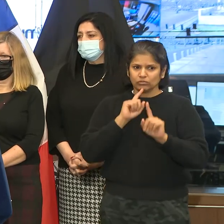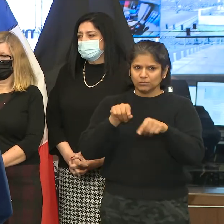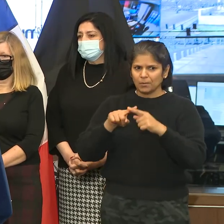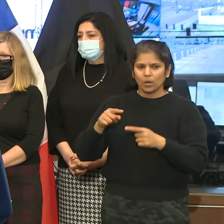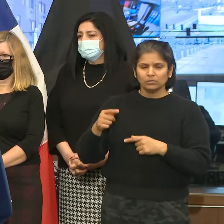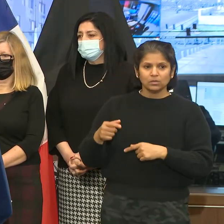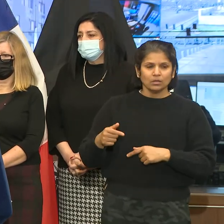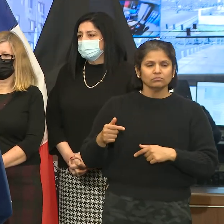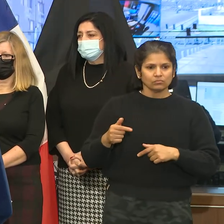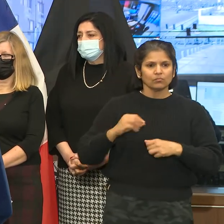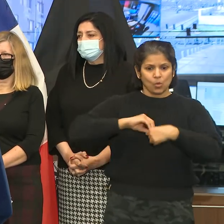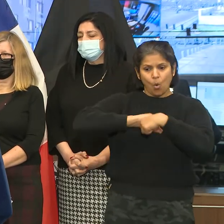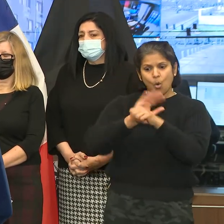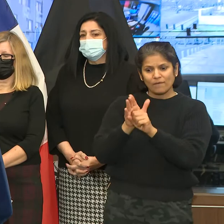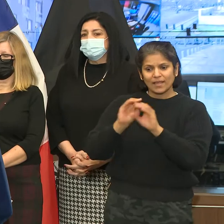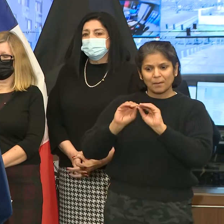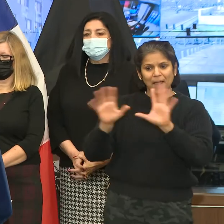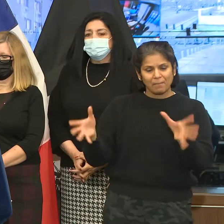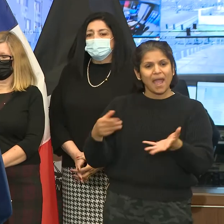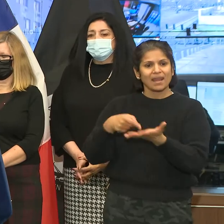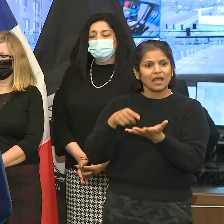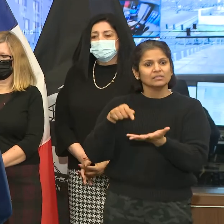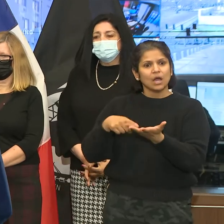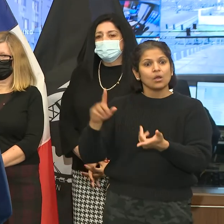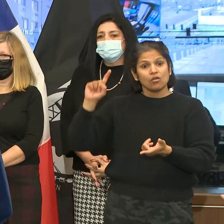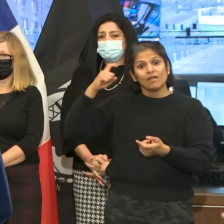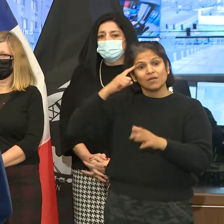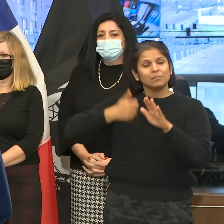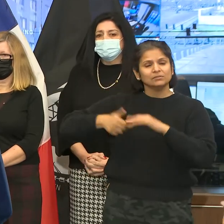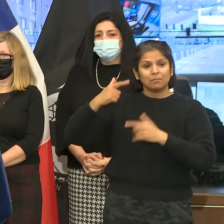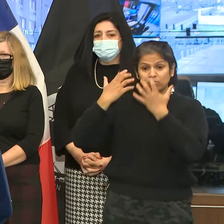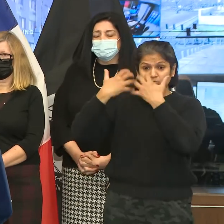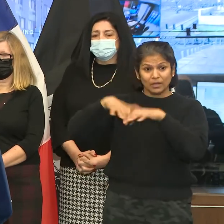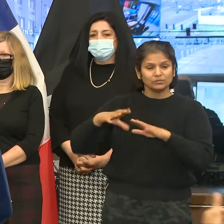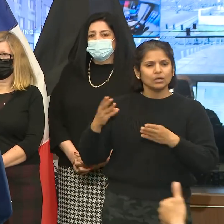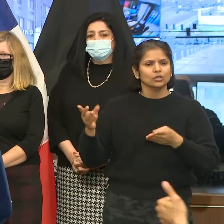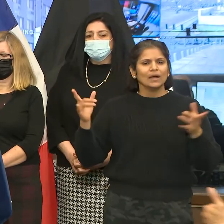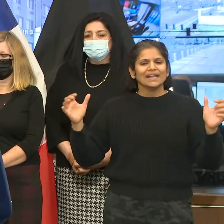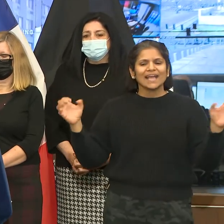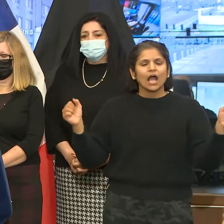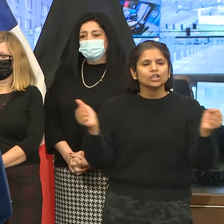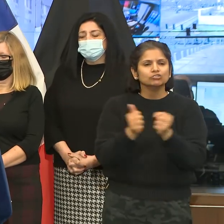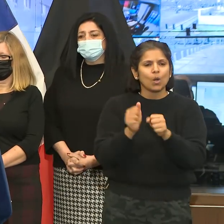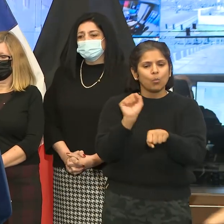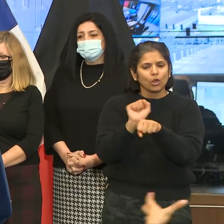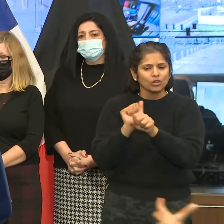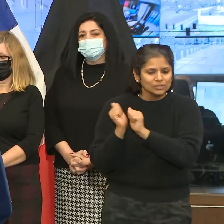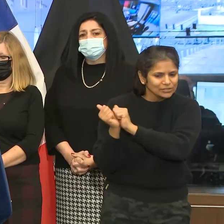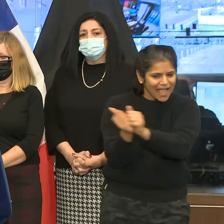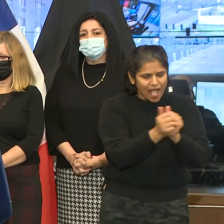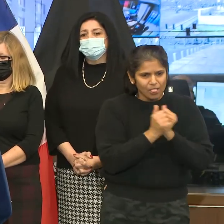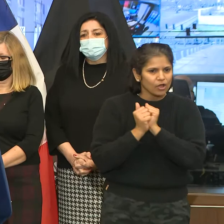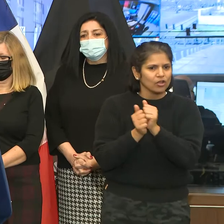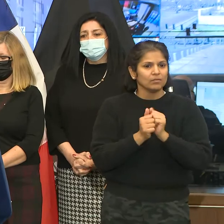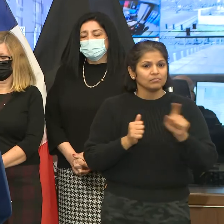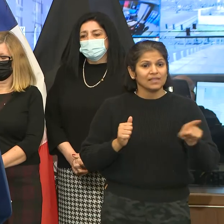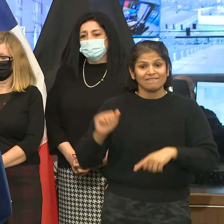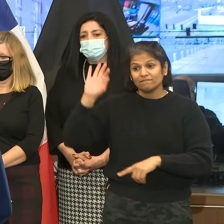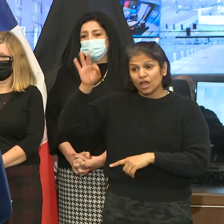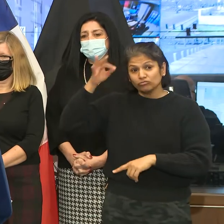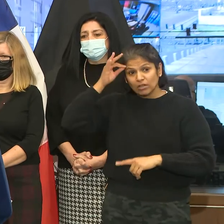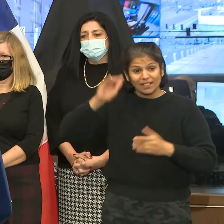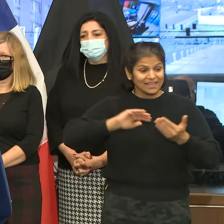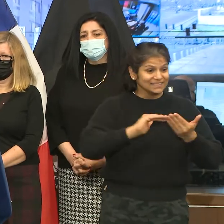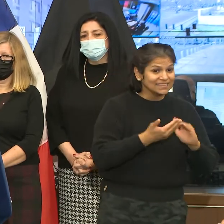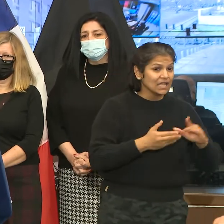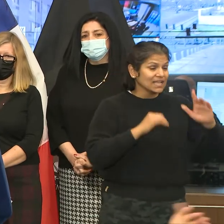seen that government works best when it works together. Across city agencies, with city, federal, state partners, with the private